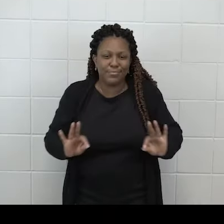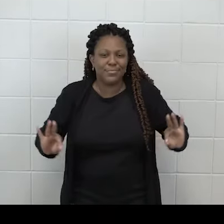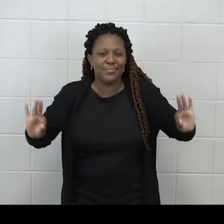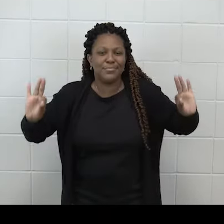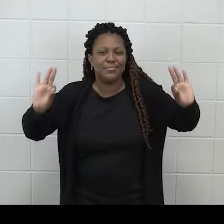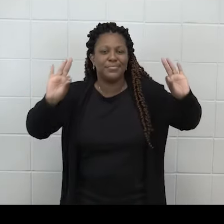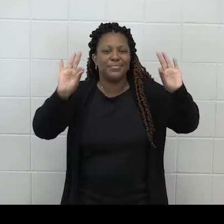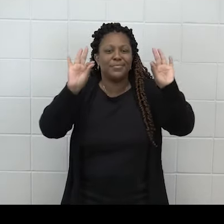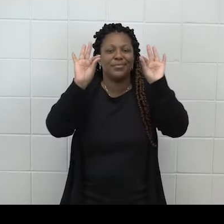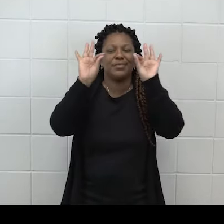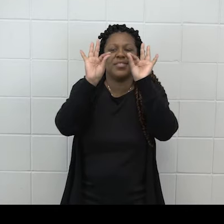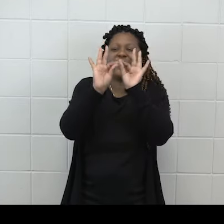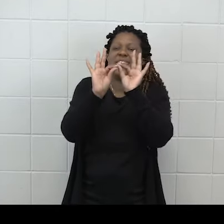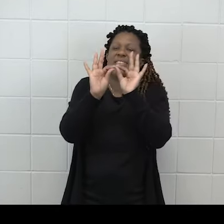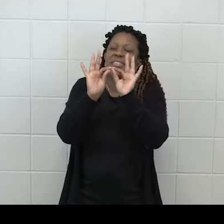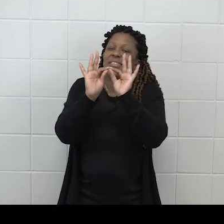altogether worthy,